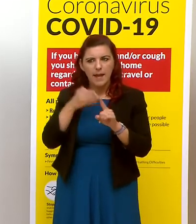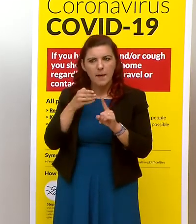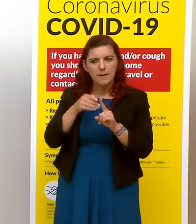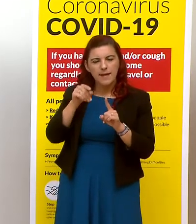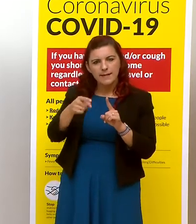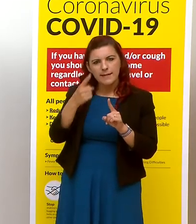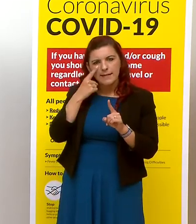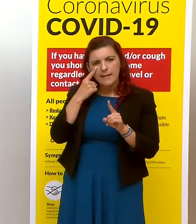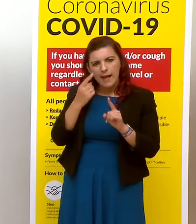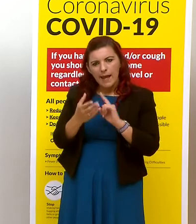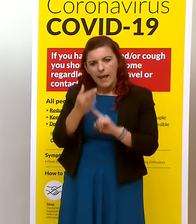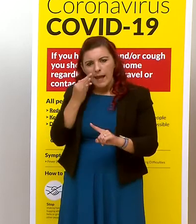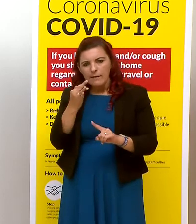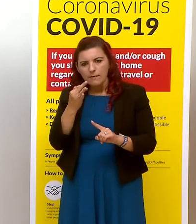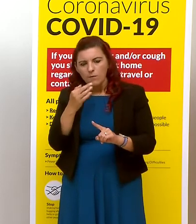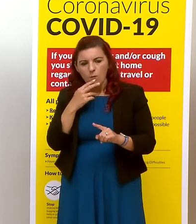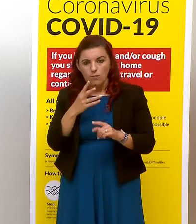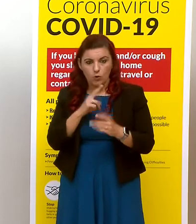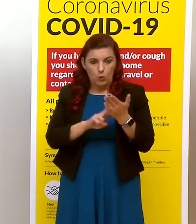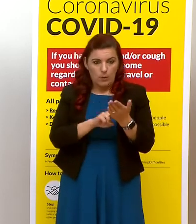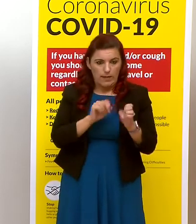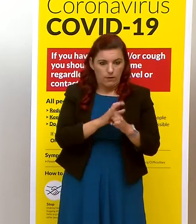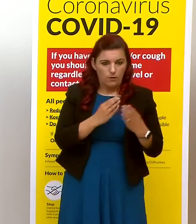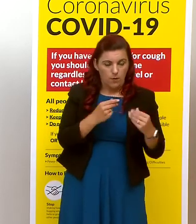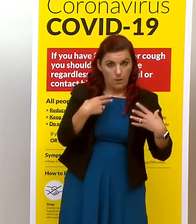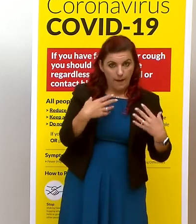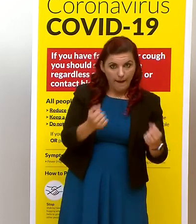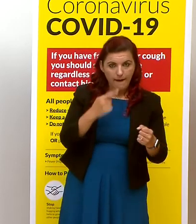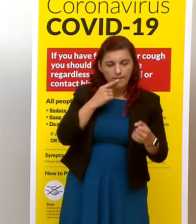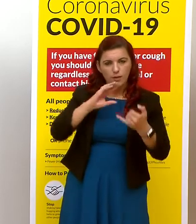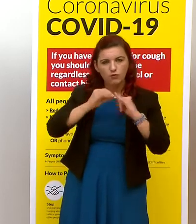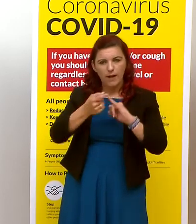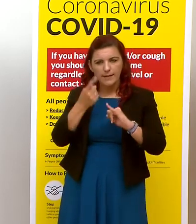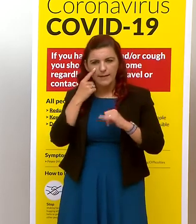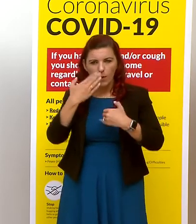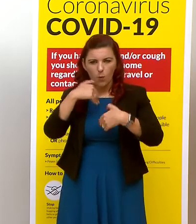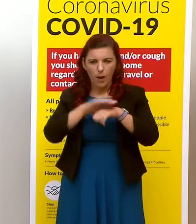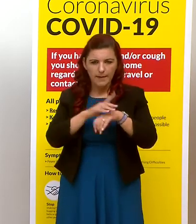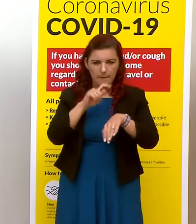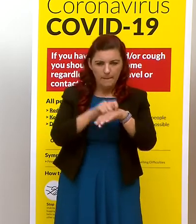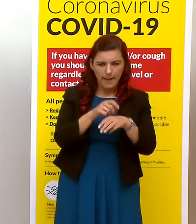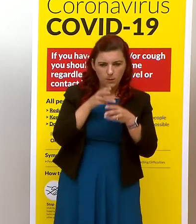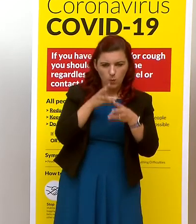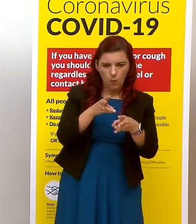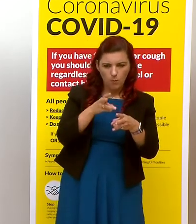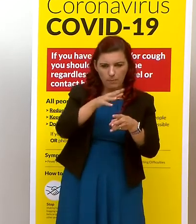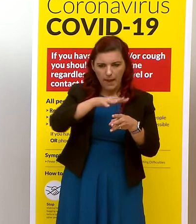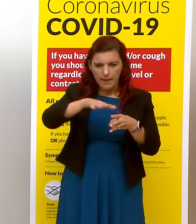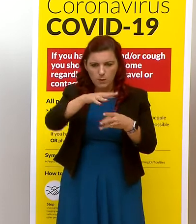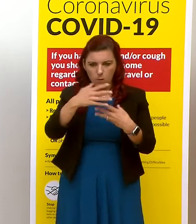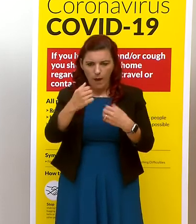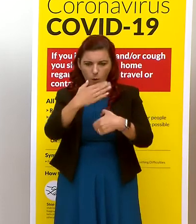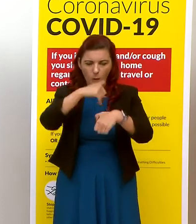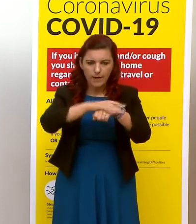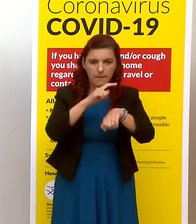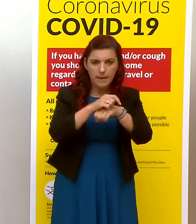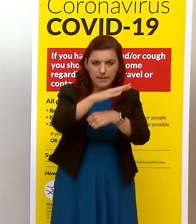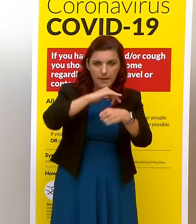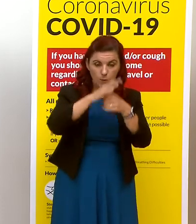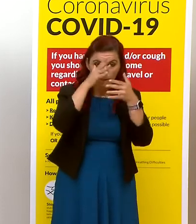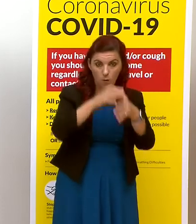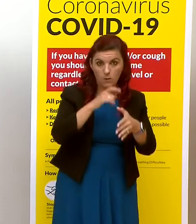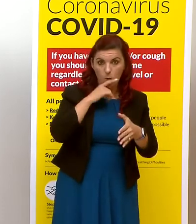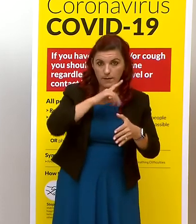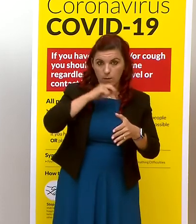most usefully apply the resource we have in terms of breaking the chain of transmission of the disease. So there will be a particular focus on healthcare workers in